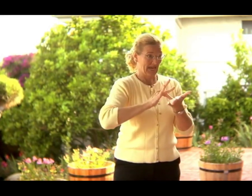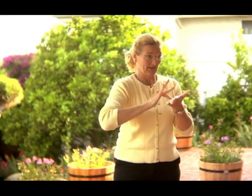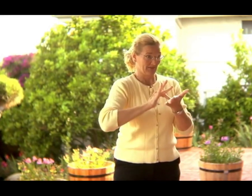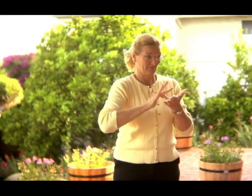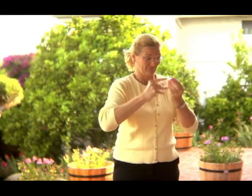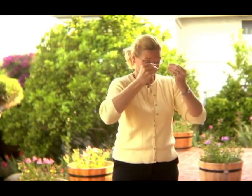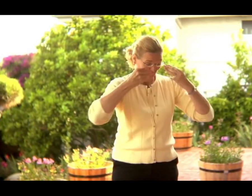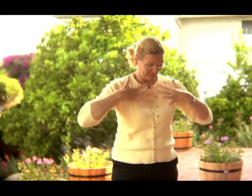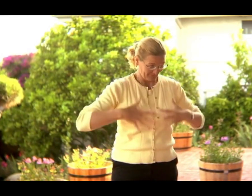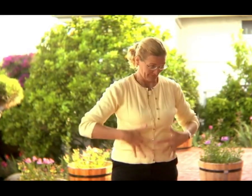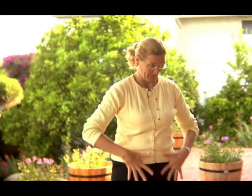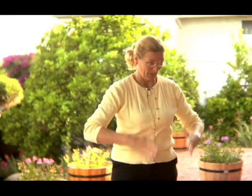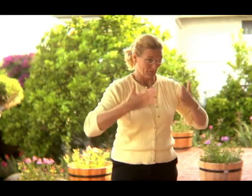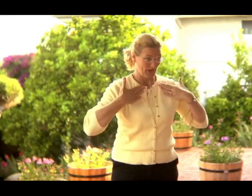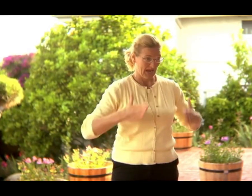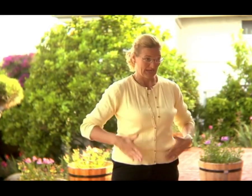Medicine is given that will spread throughout the body